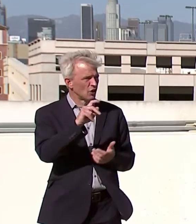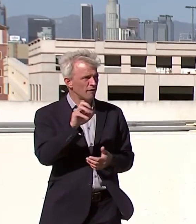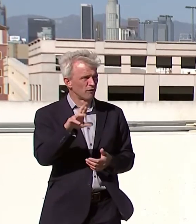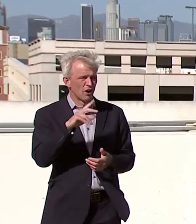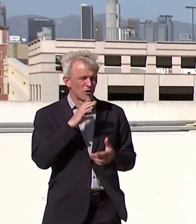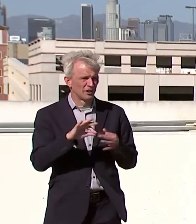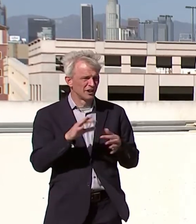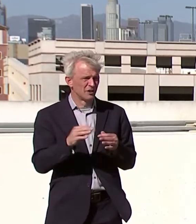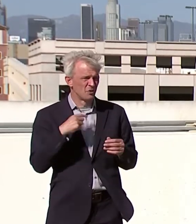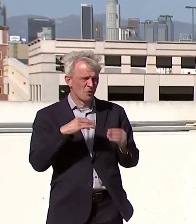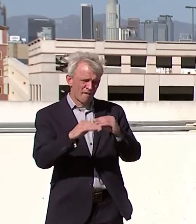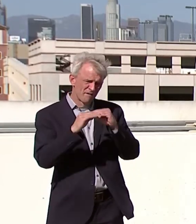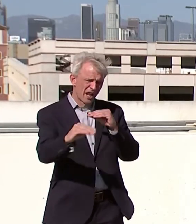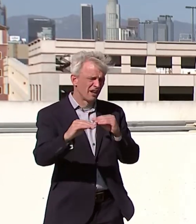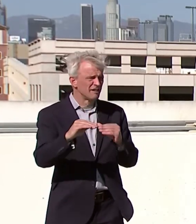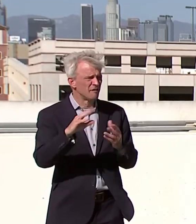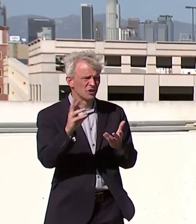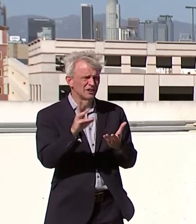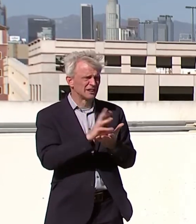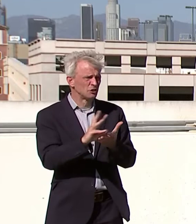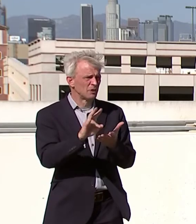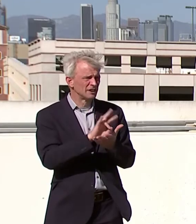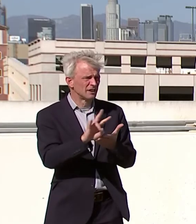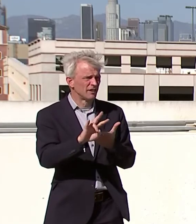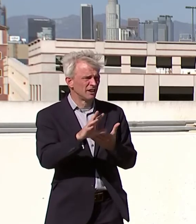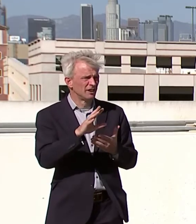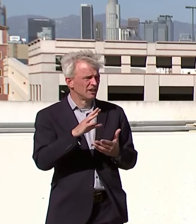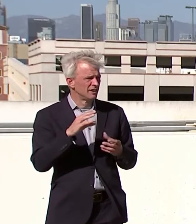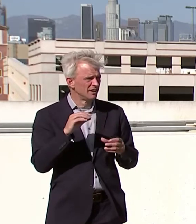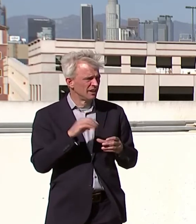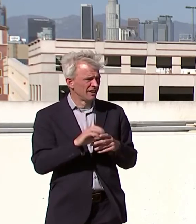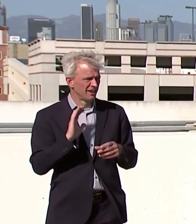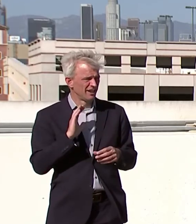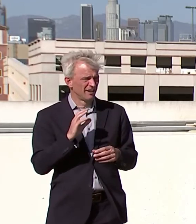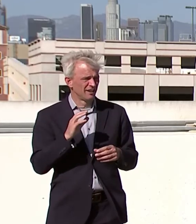for like 6 weeks, 7 weeks in our supply coming to the city.